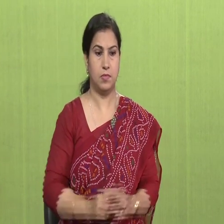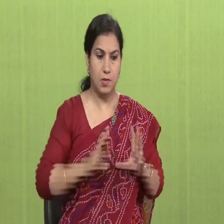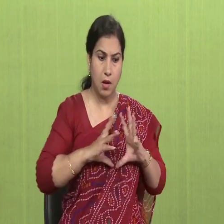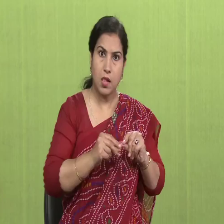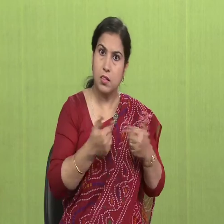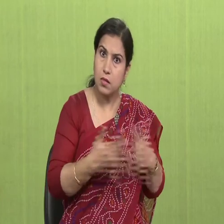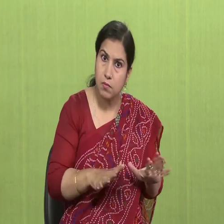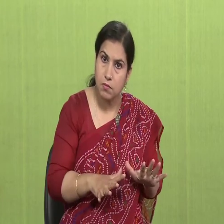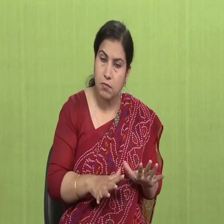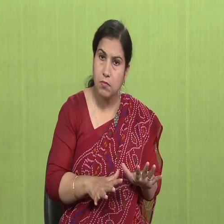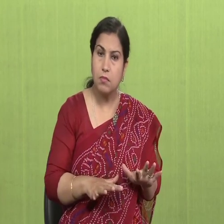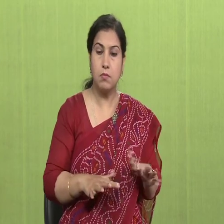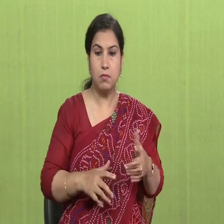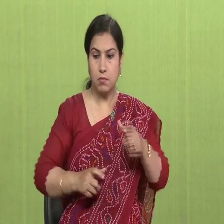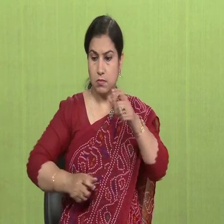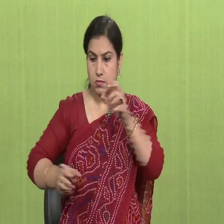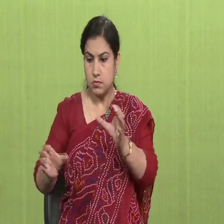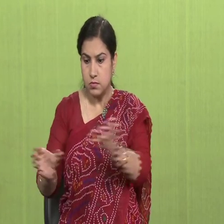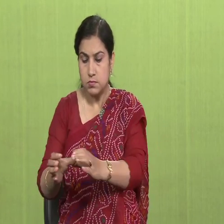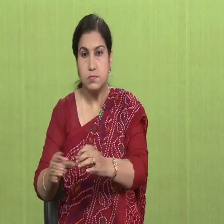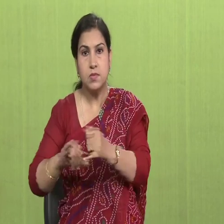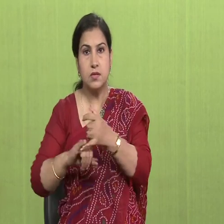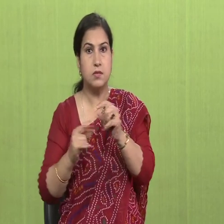Species are getting extinct